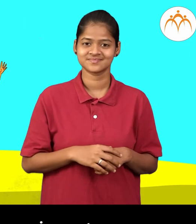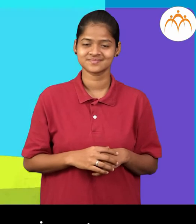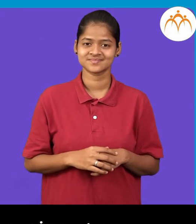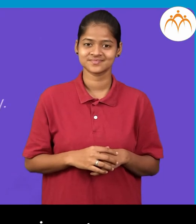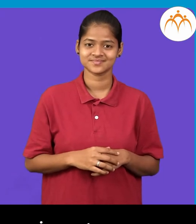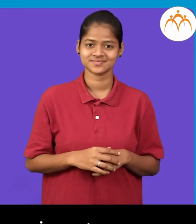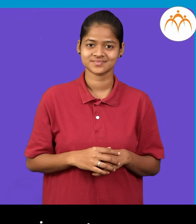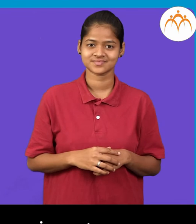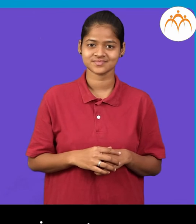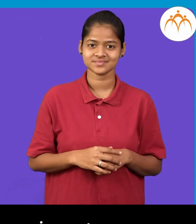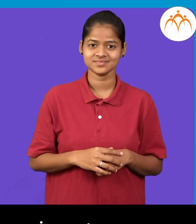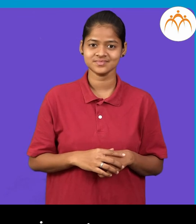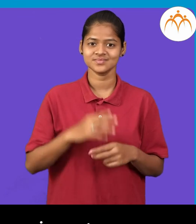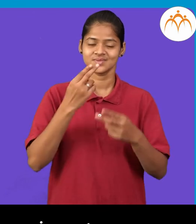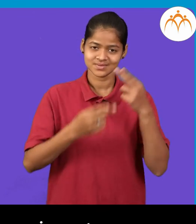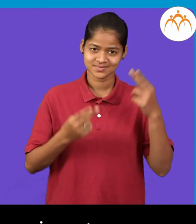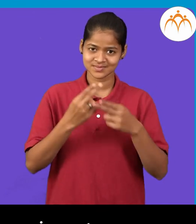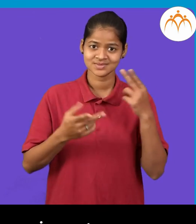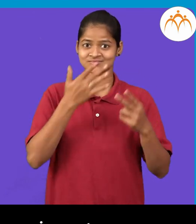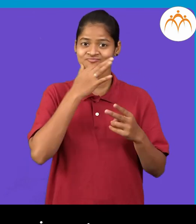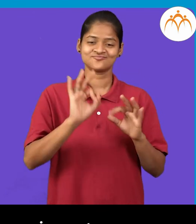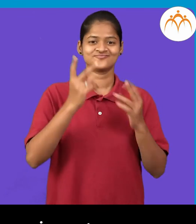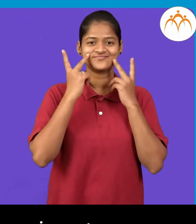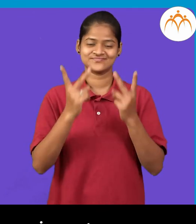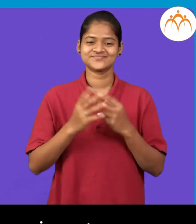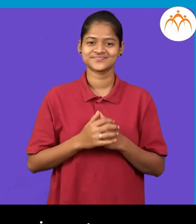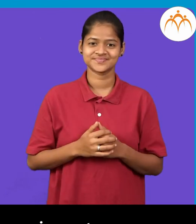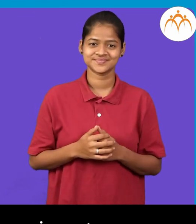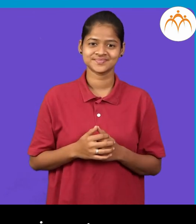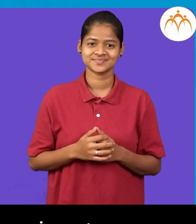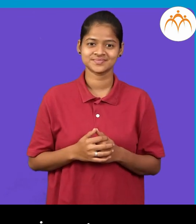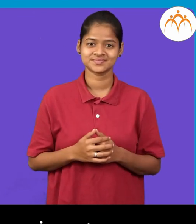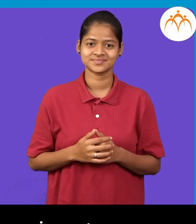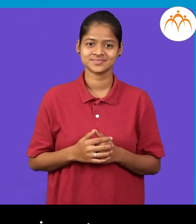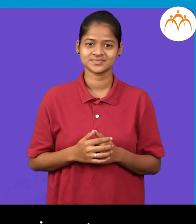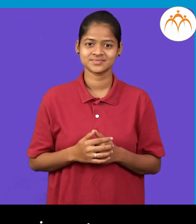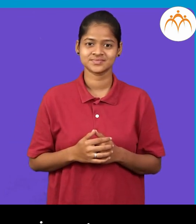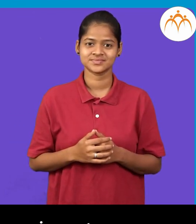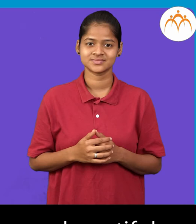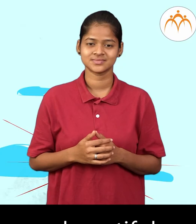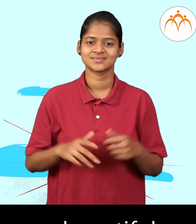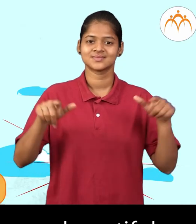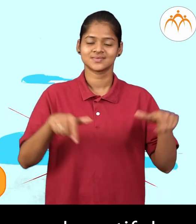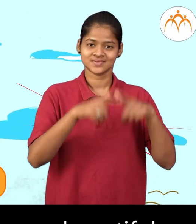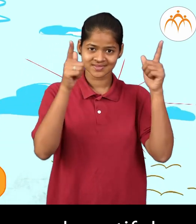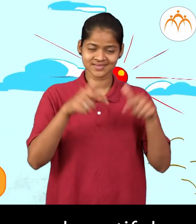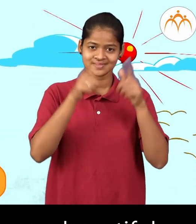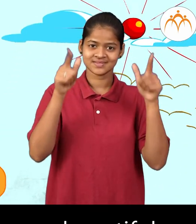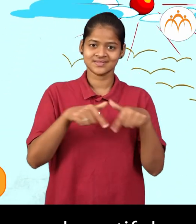so let's listen to a nice story in a vast